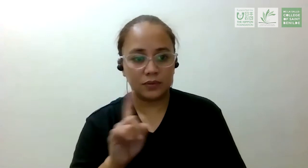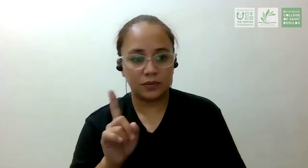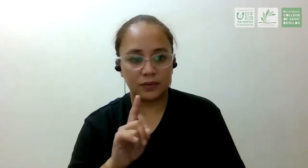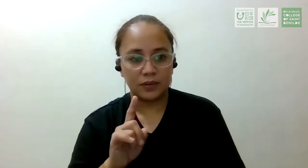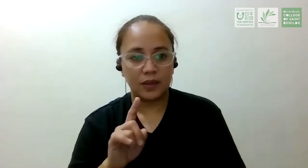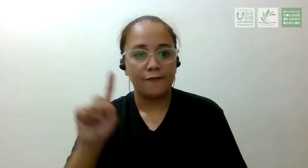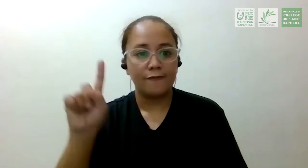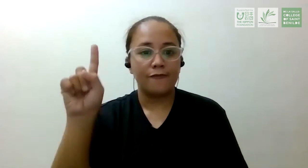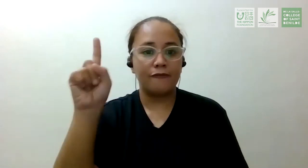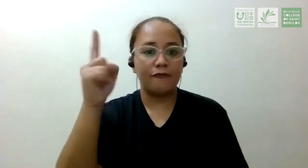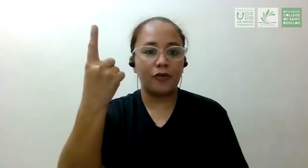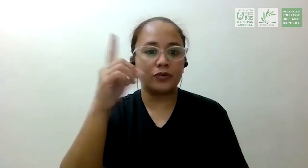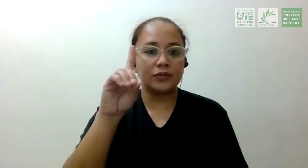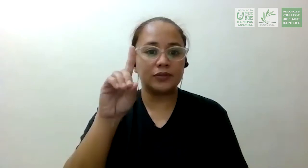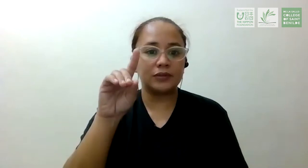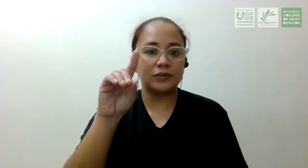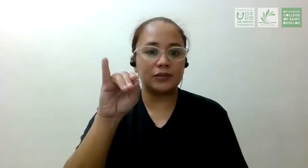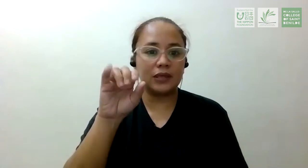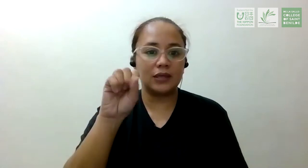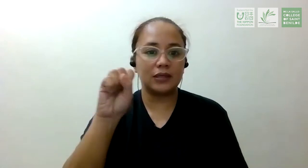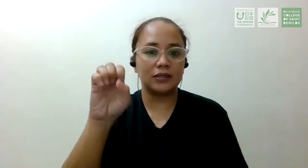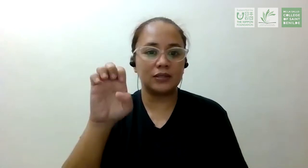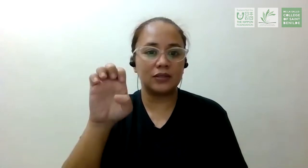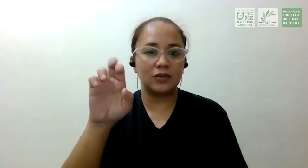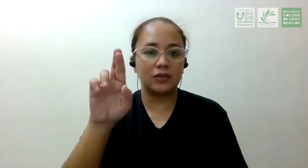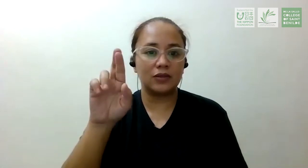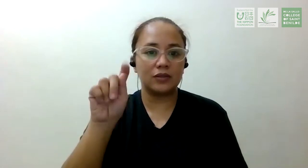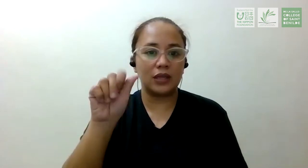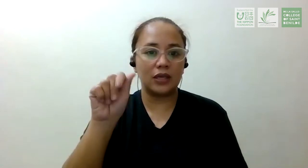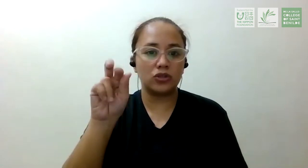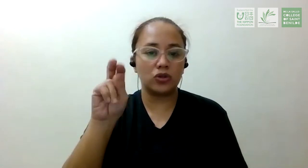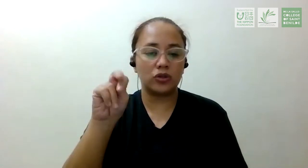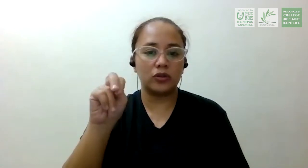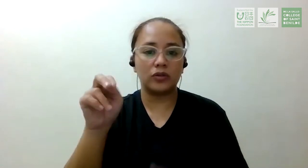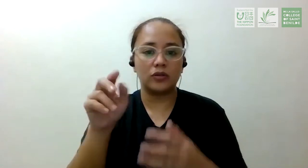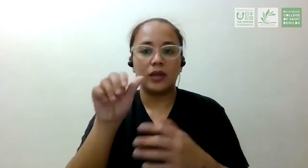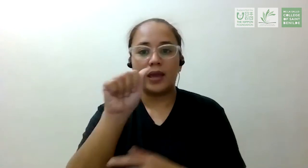is first dissertation on American Sign Language.